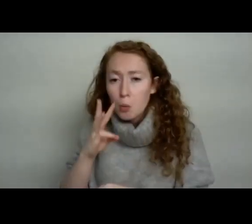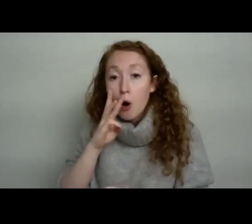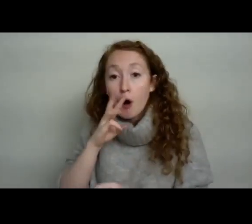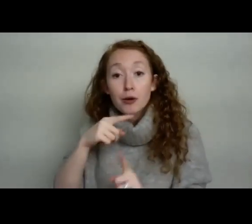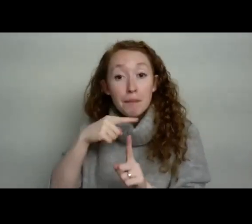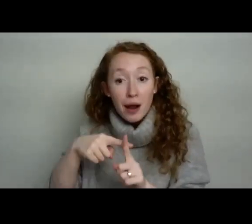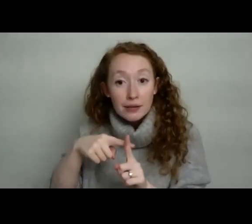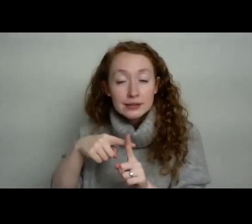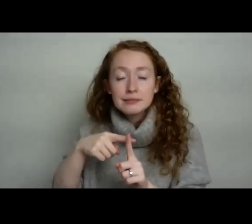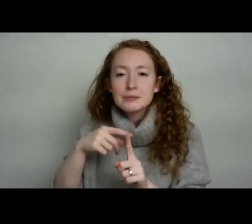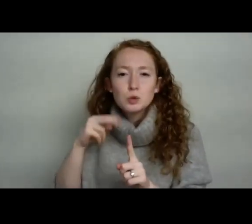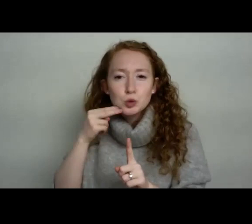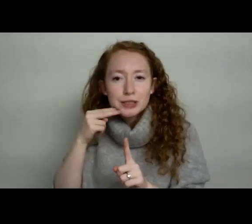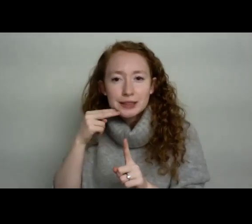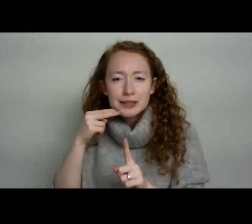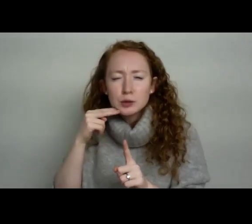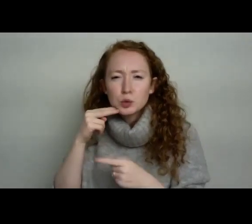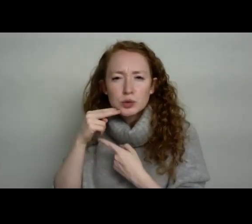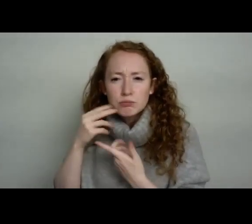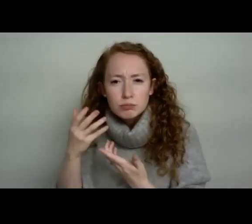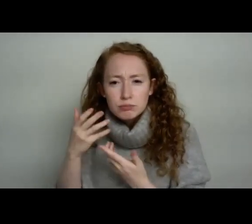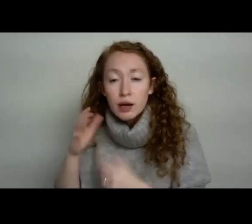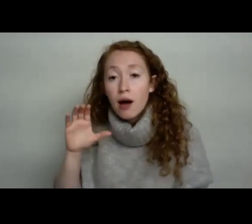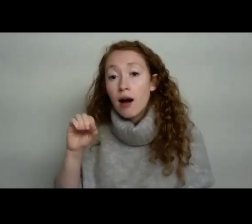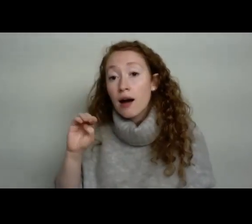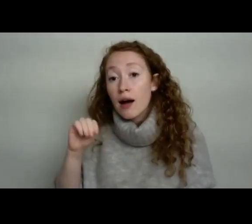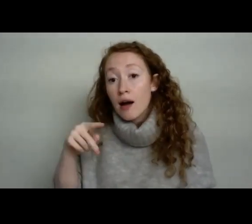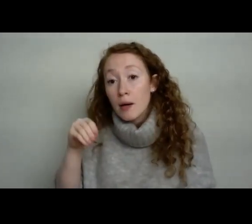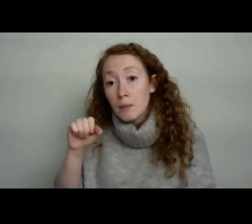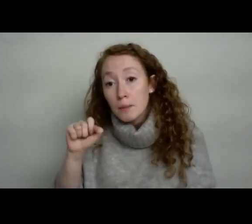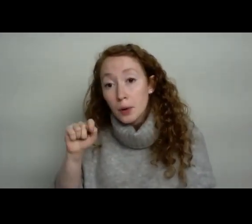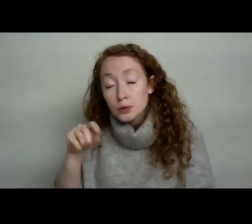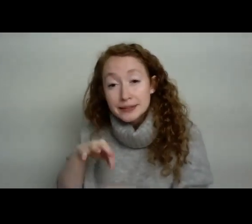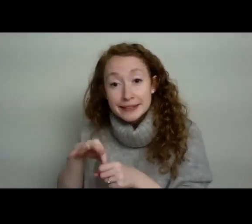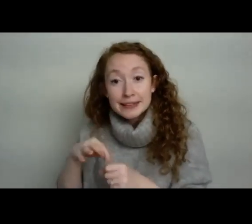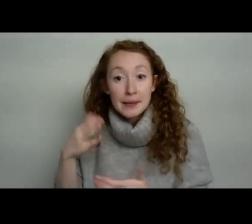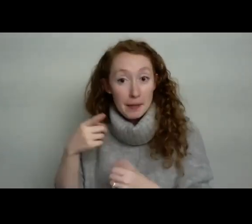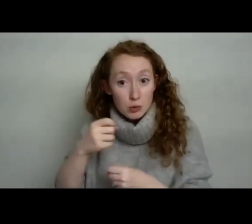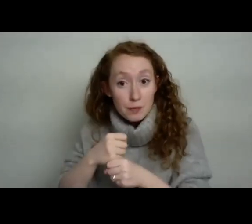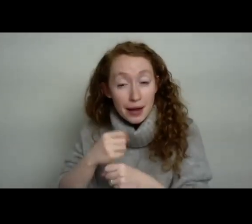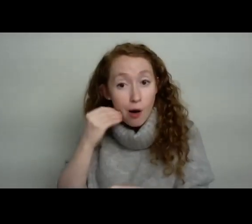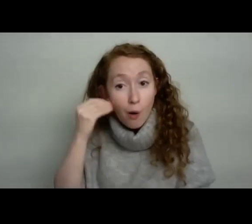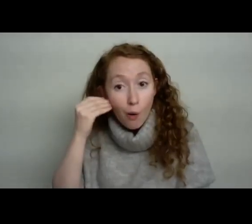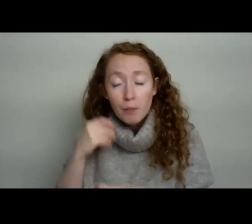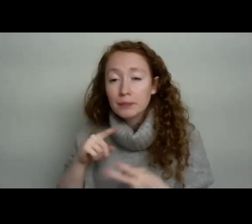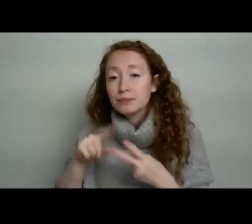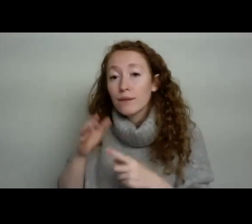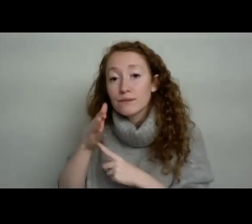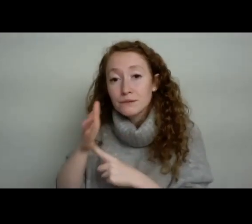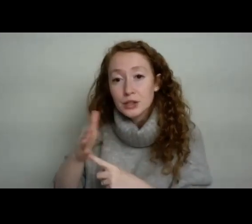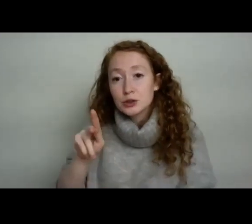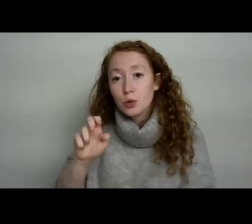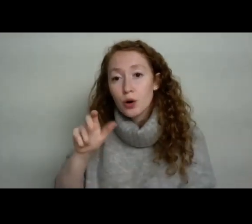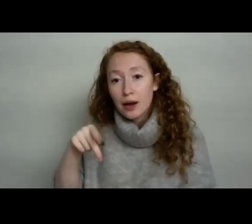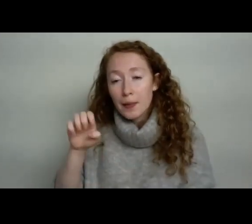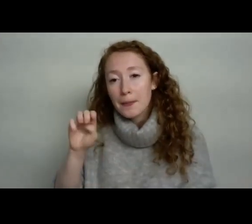If you can add nutrients to the water as you're showering them before you transplant, so much the better. And that water is going to